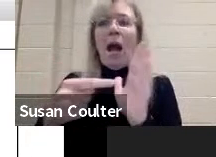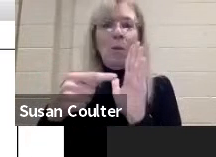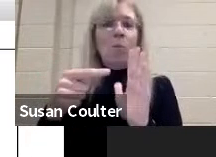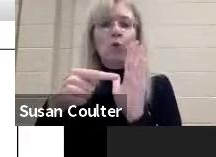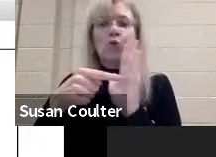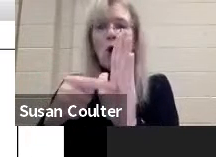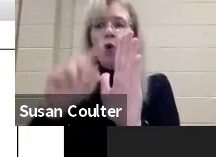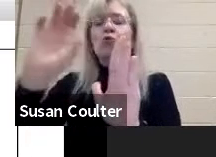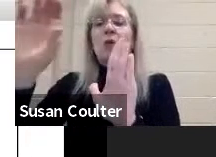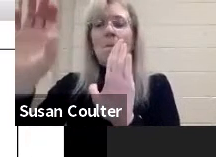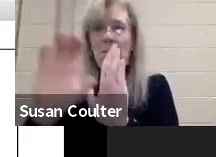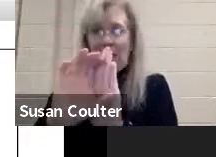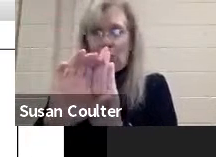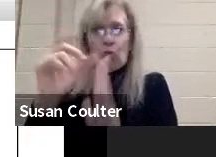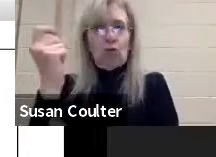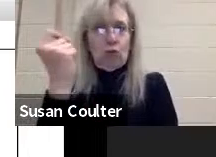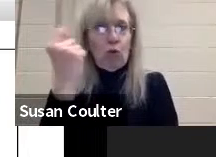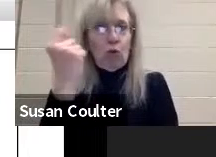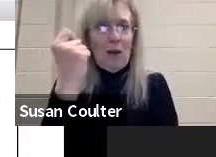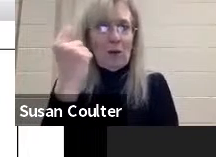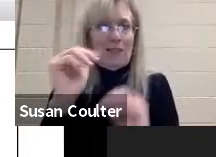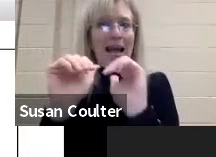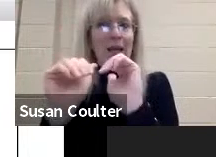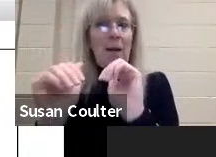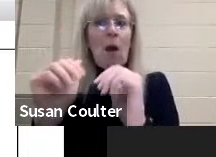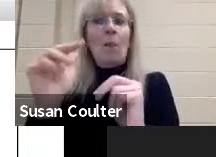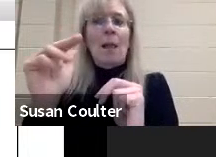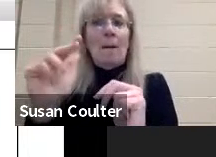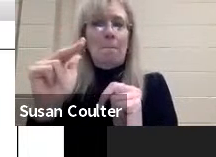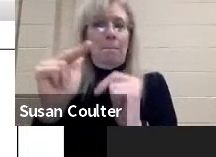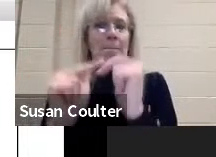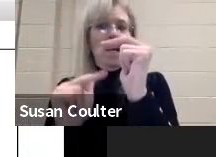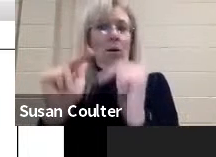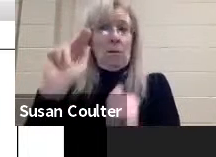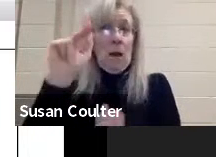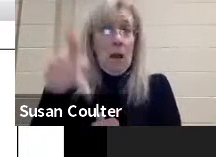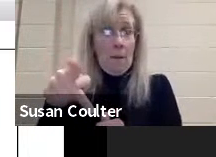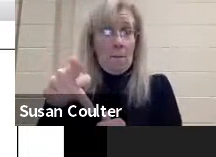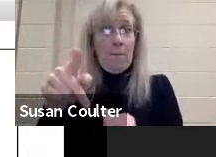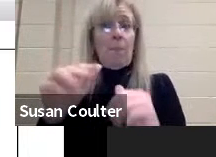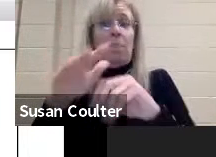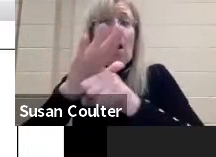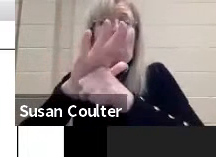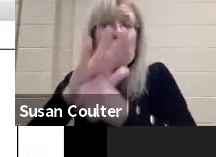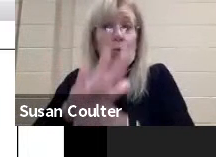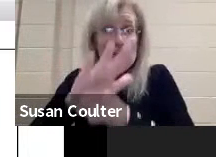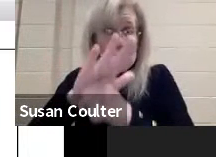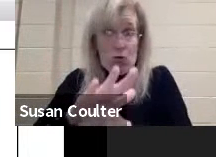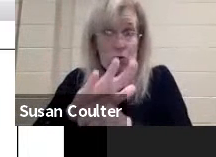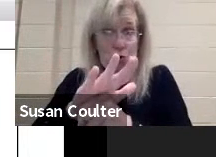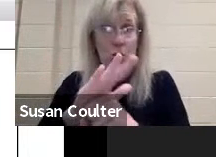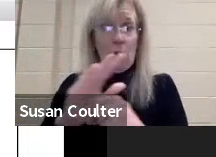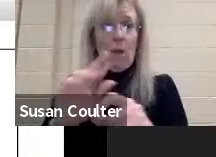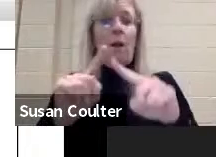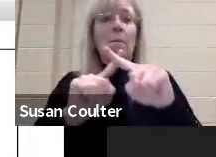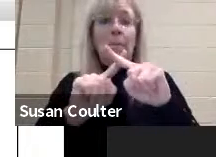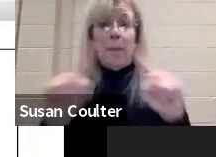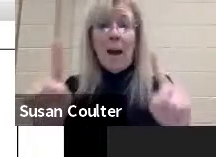So I will show you some pictures so you understand about build up the